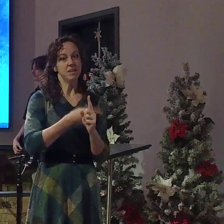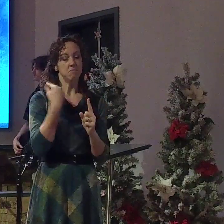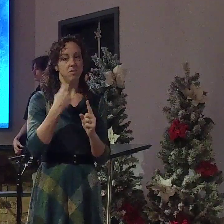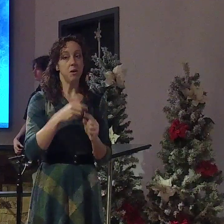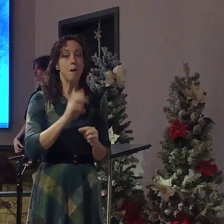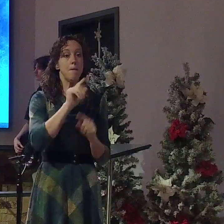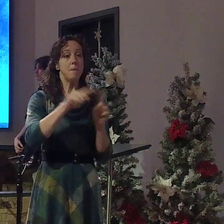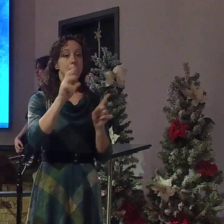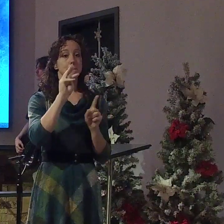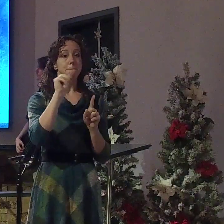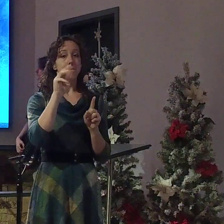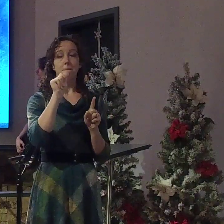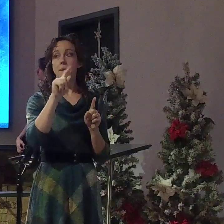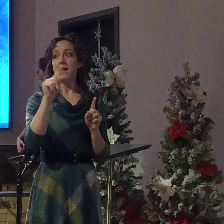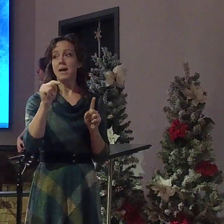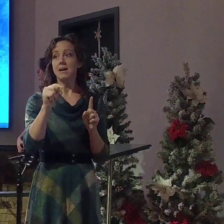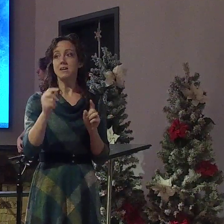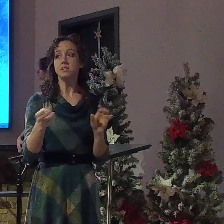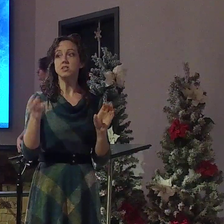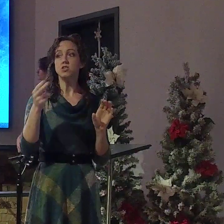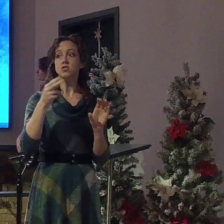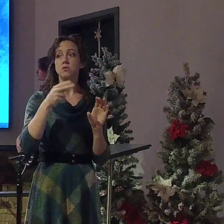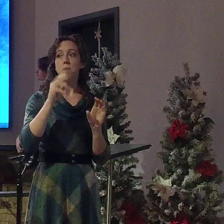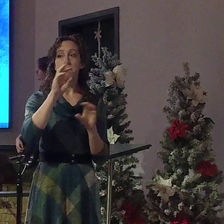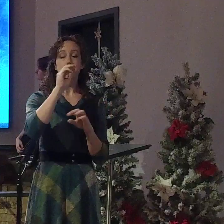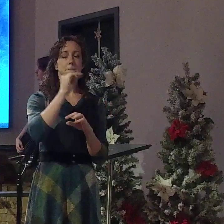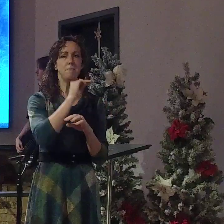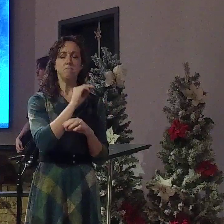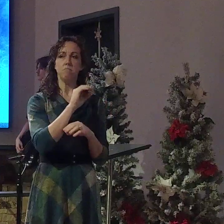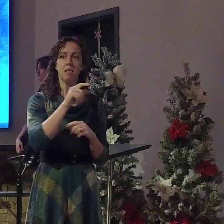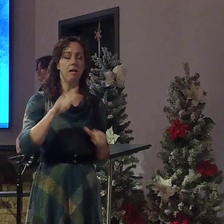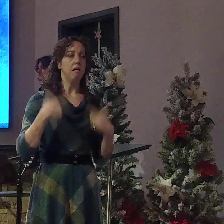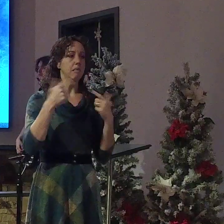them. And so we have just a couple of people today.